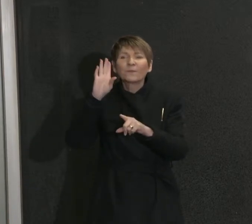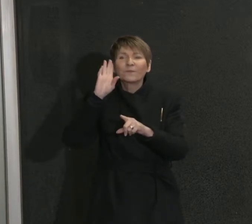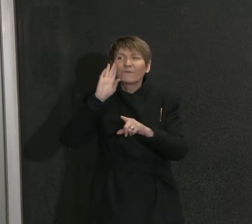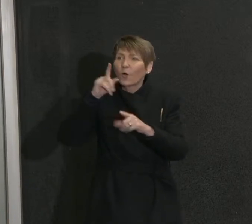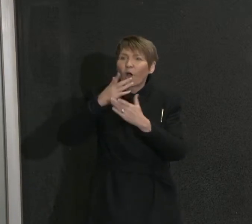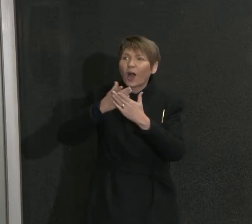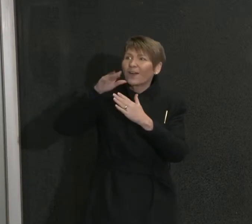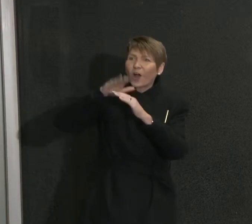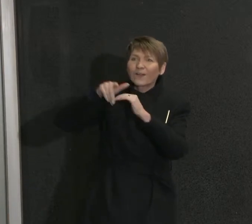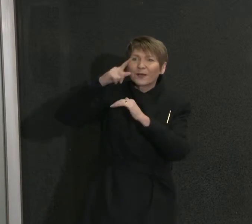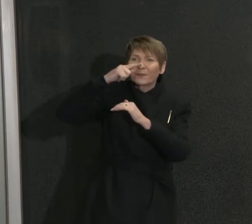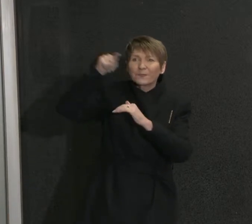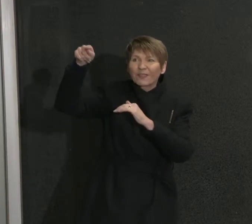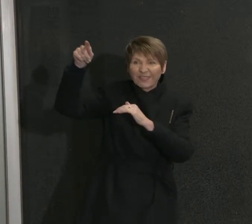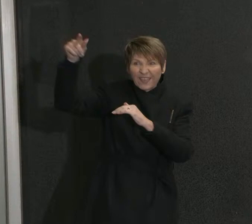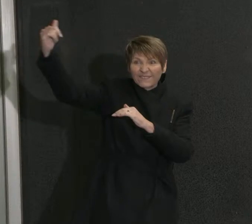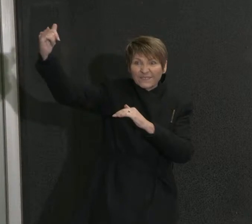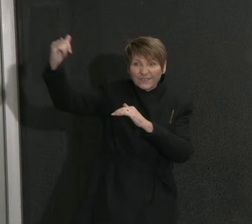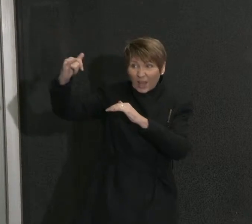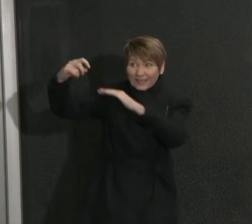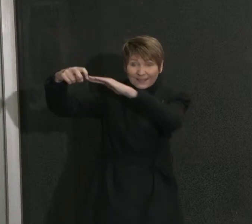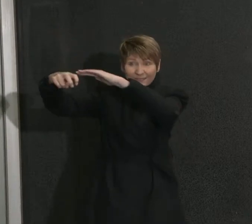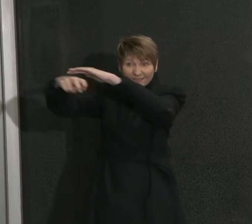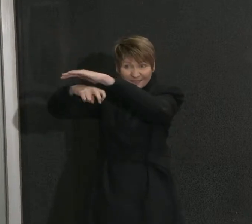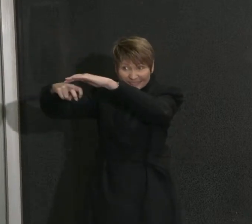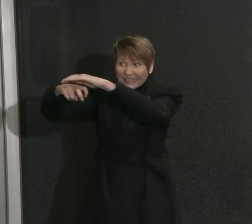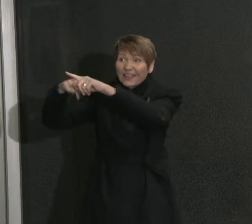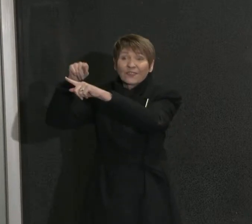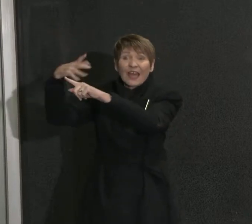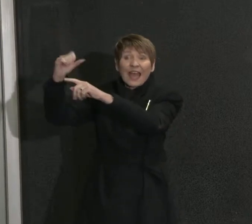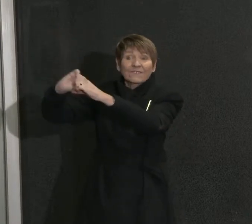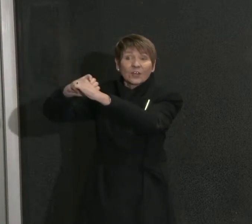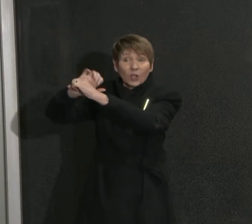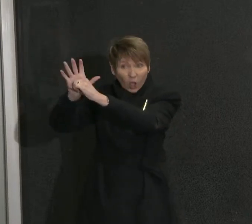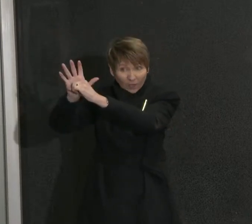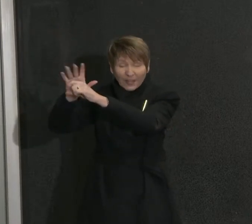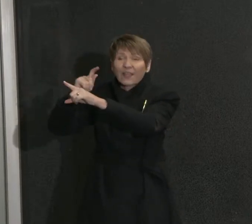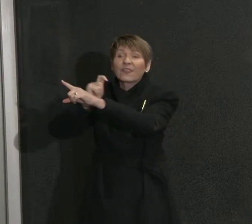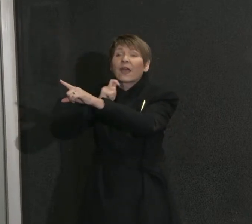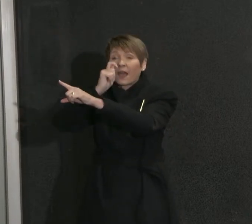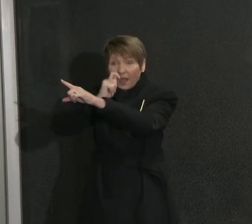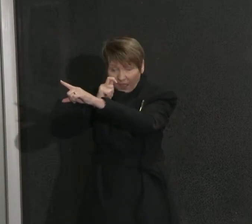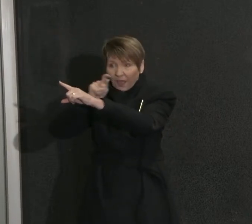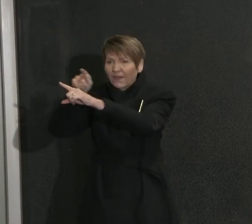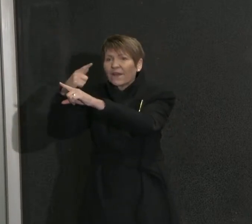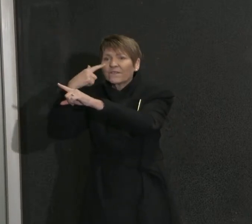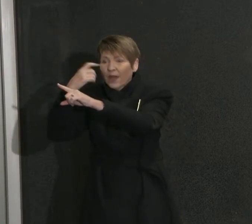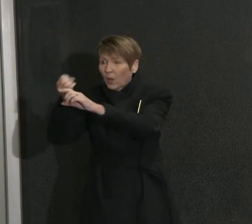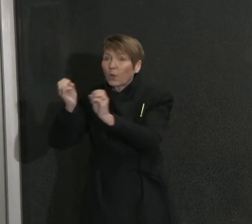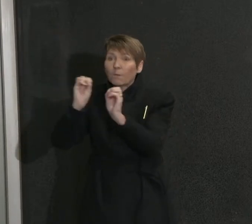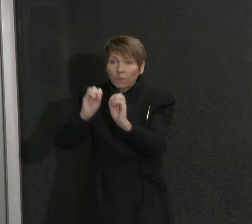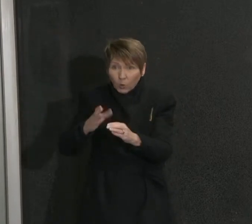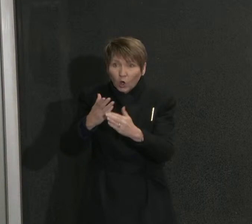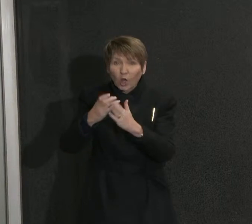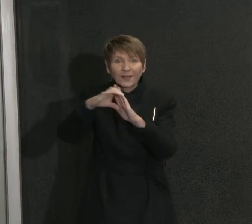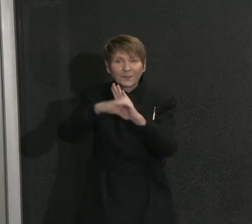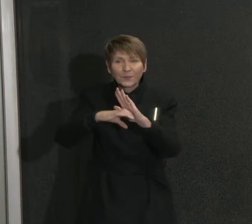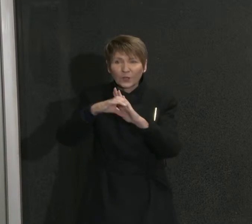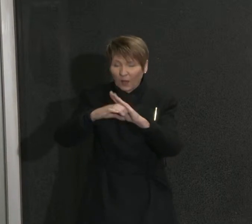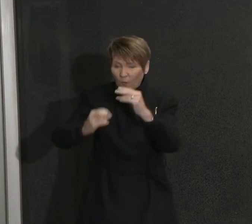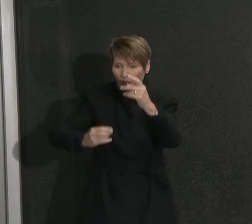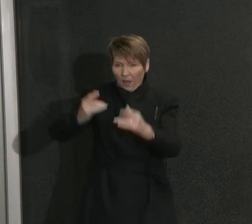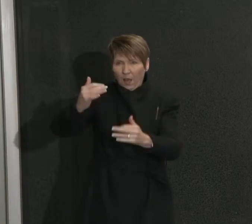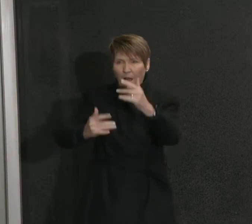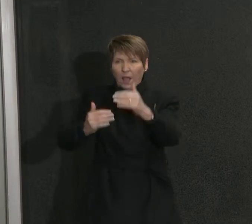on the plane, maybe another case there that again is known or not known to either ourselves or New South Wales. So the matching is going on as we always do with